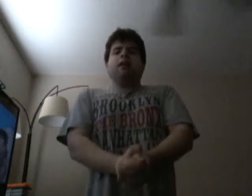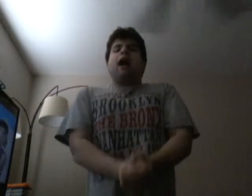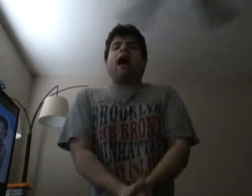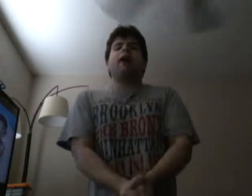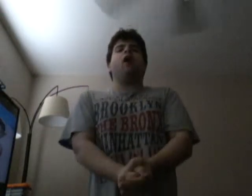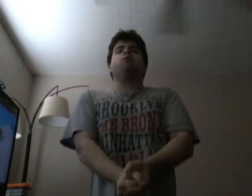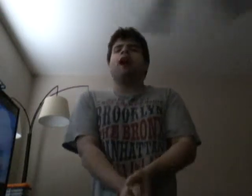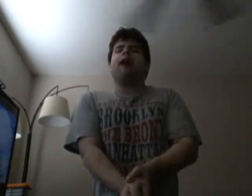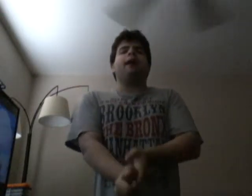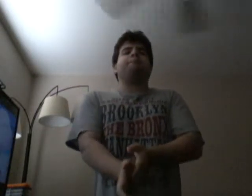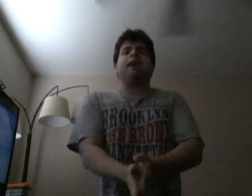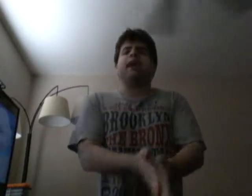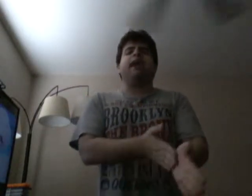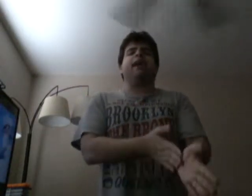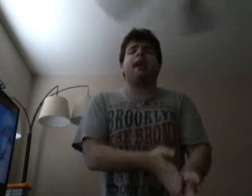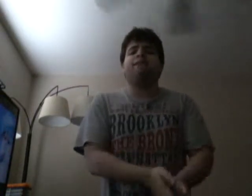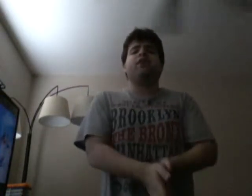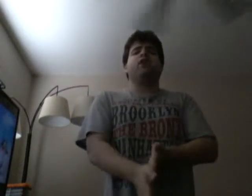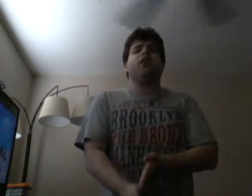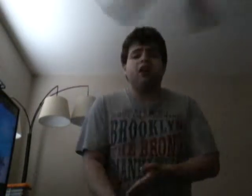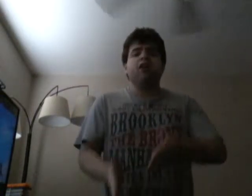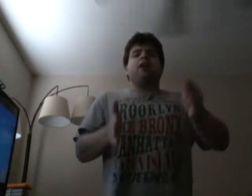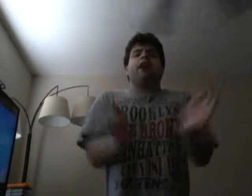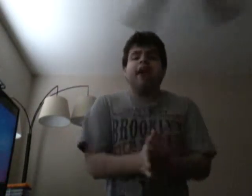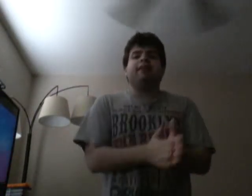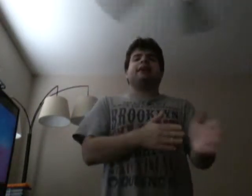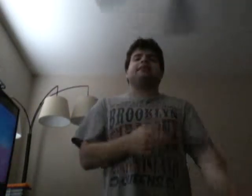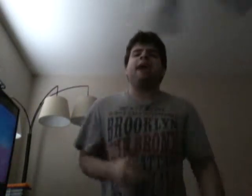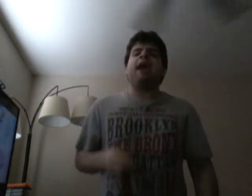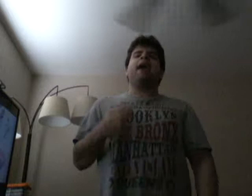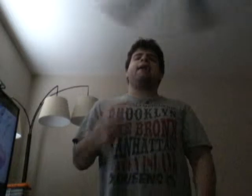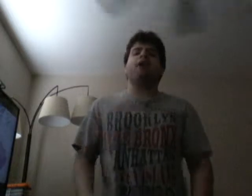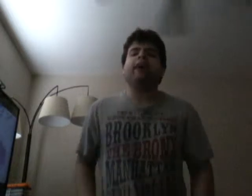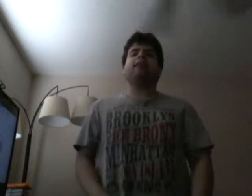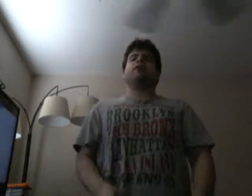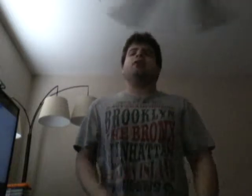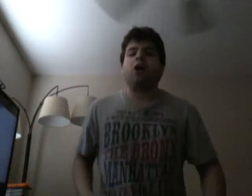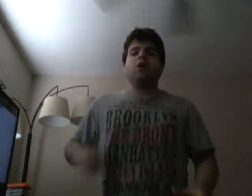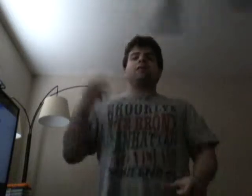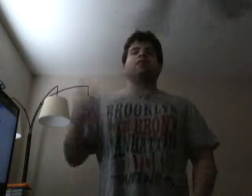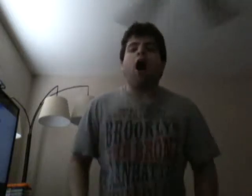knows. I don't want to be a fool in this game or two. So